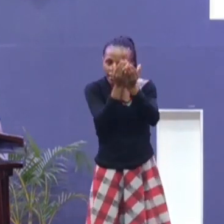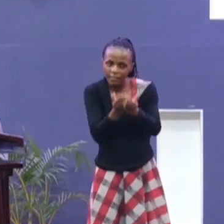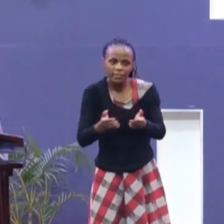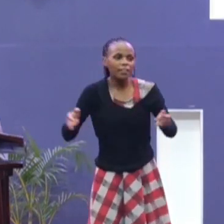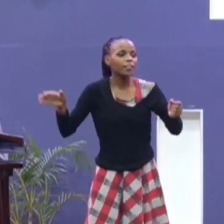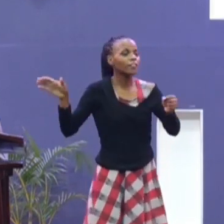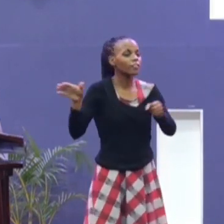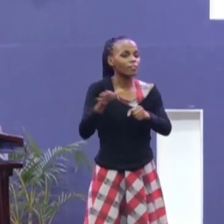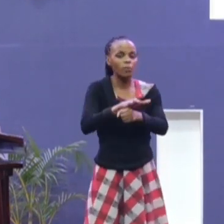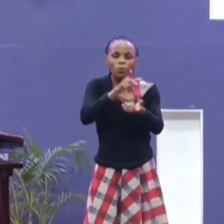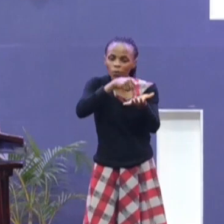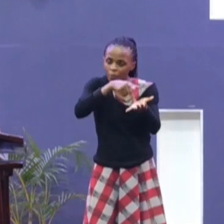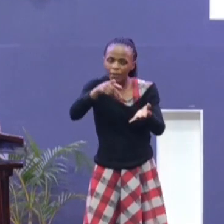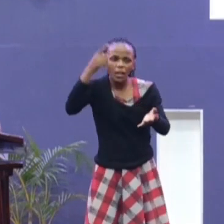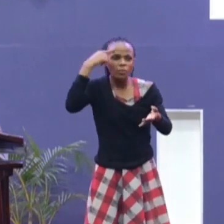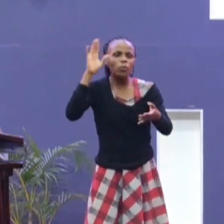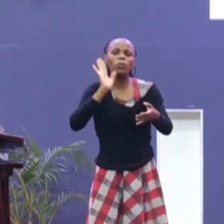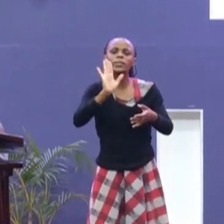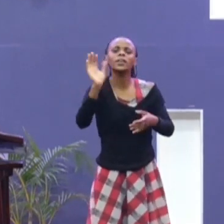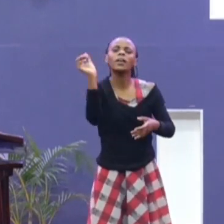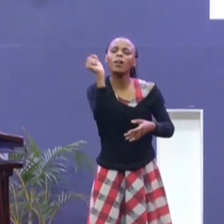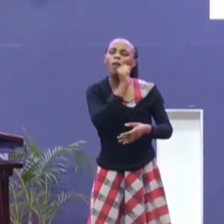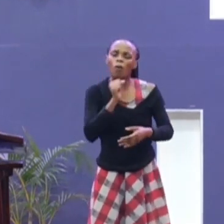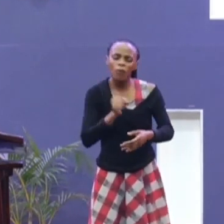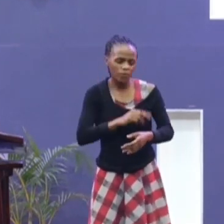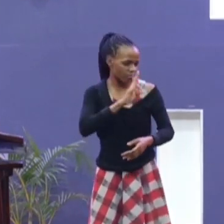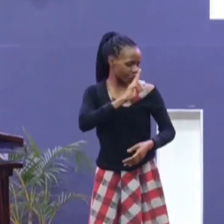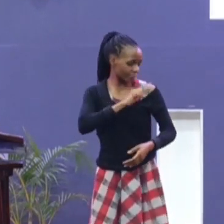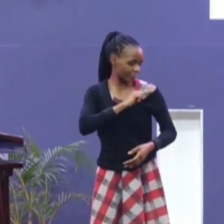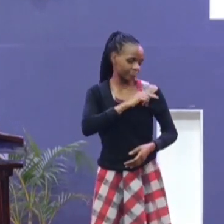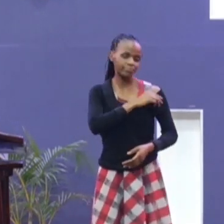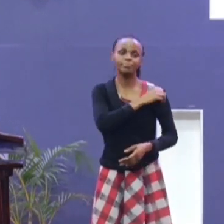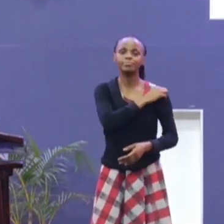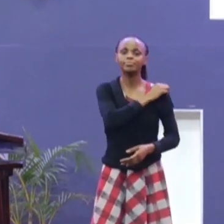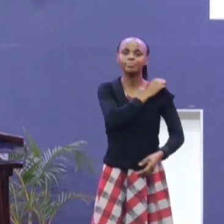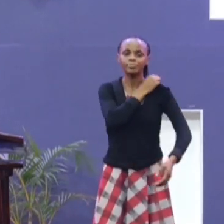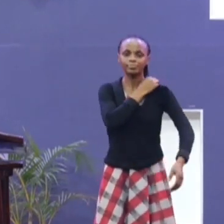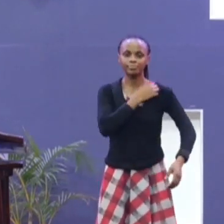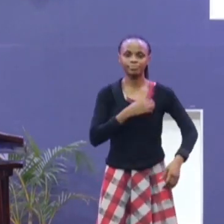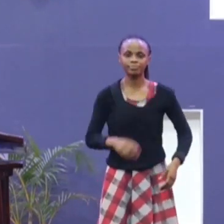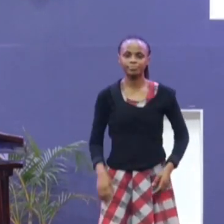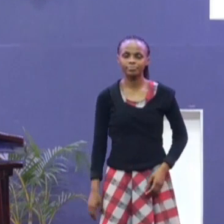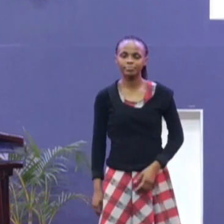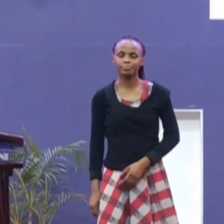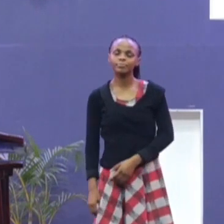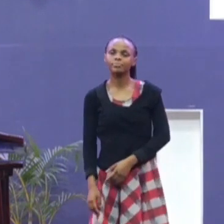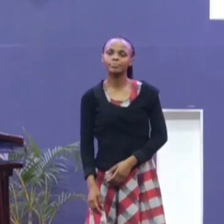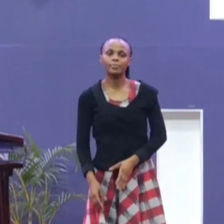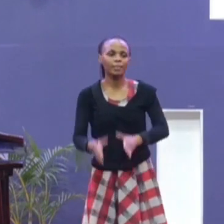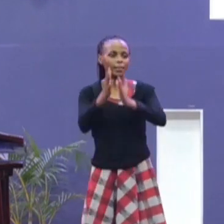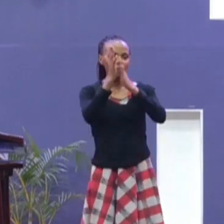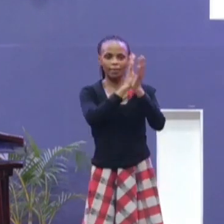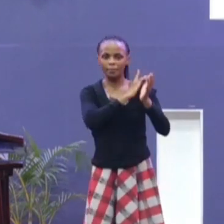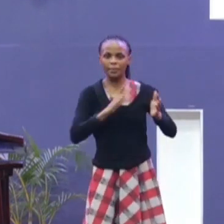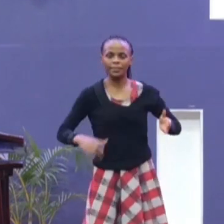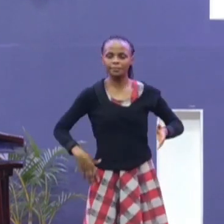for their former deeds. Kyenva nsooka okugera omulimu gwabwe mu kifuba kyabwe. Mukama